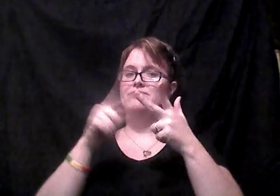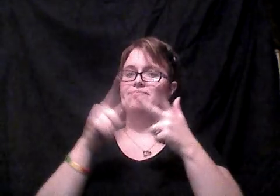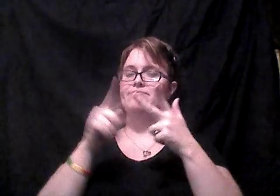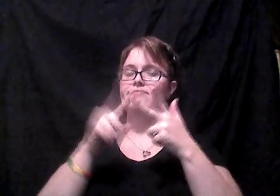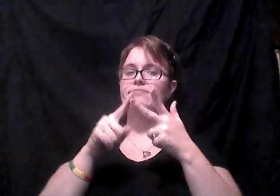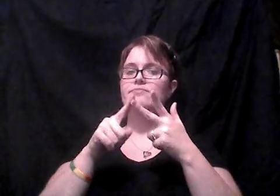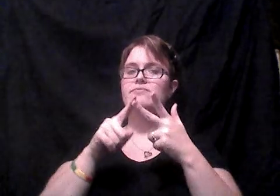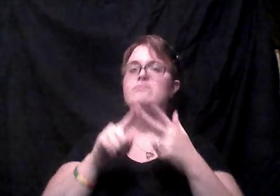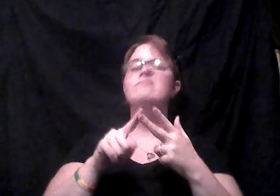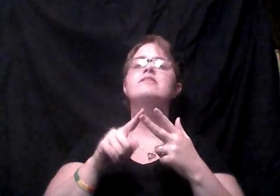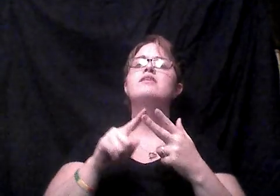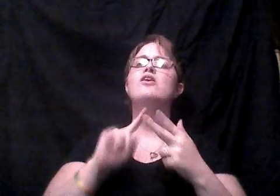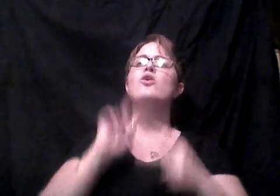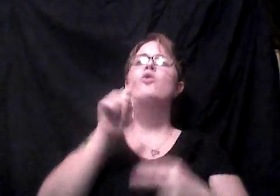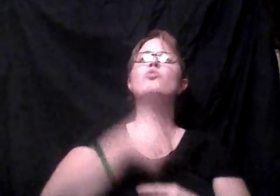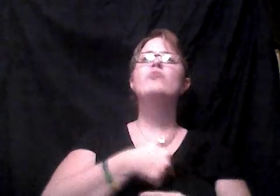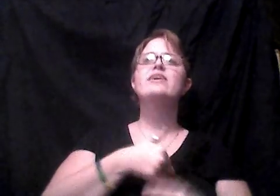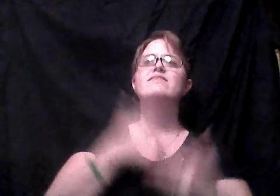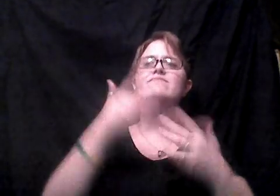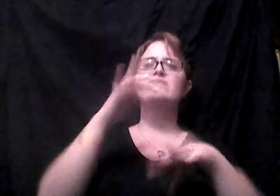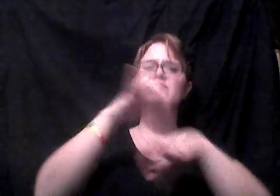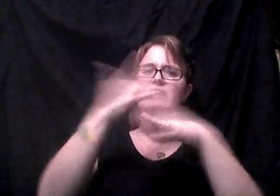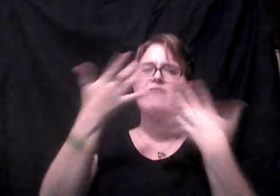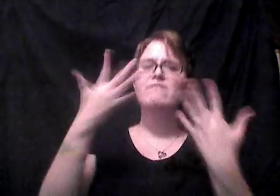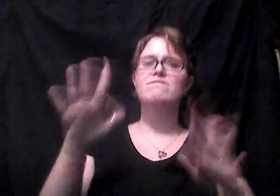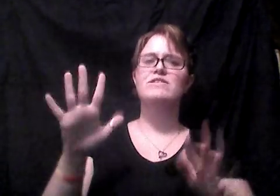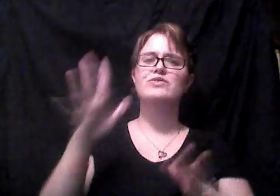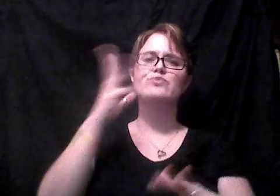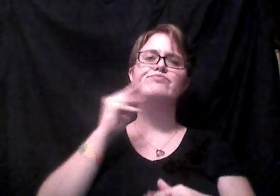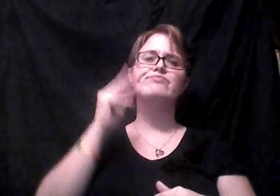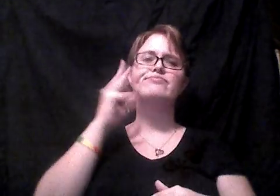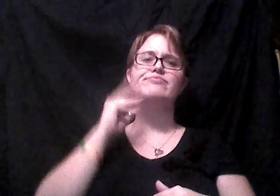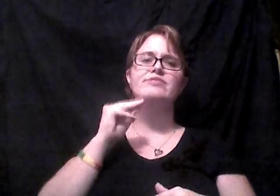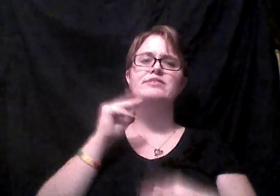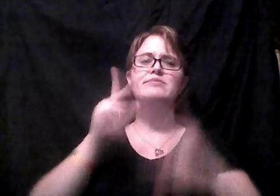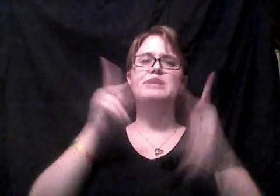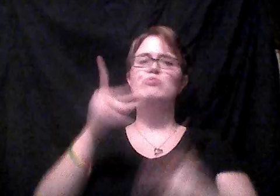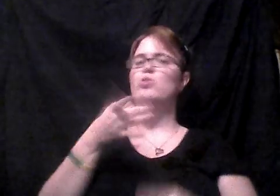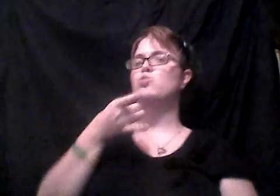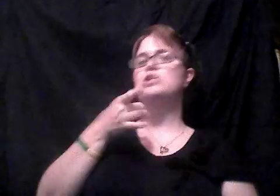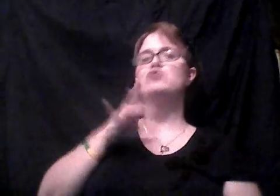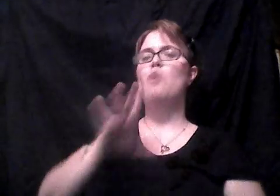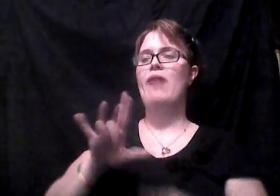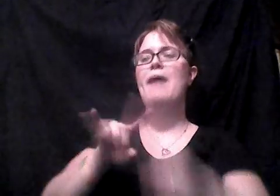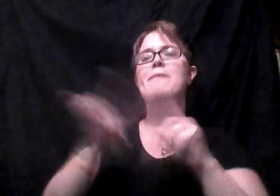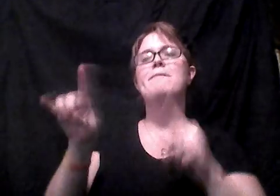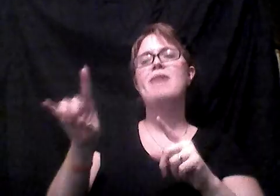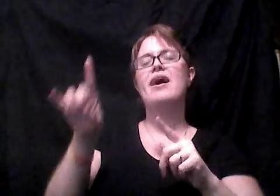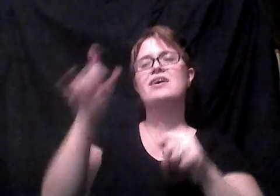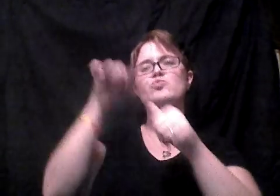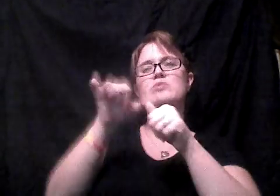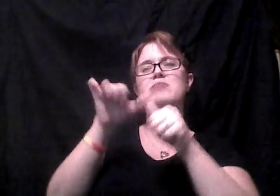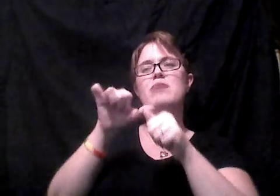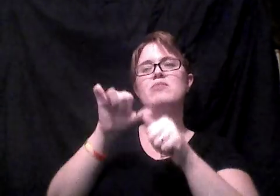have done things we don't like, and what I've found is no one is pure evil. If you wait long enough, they will show you their good